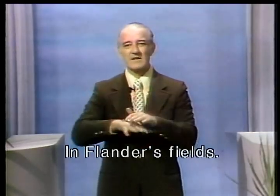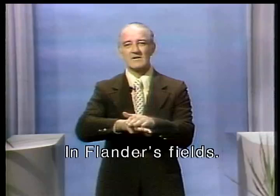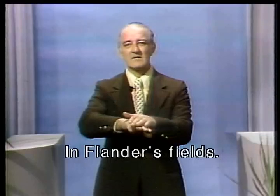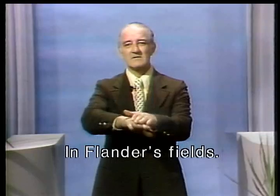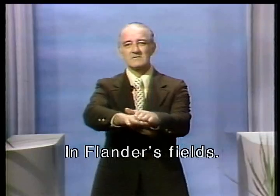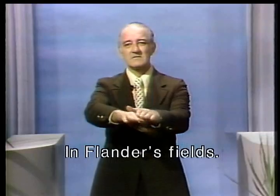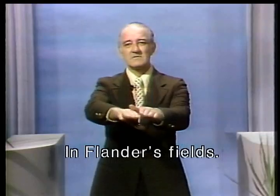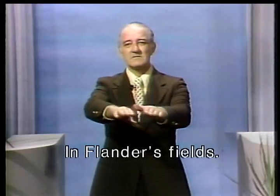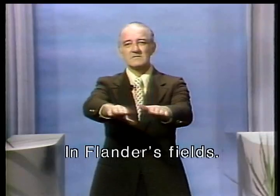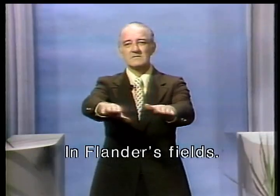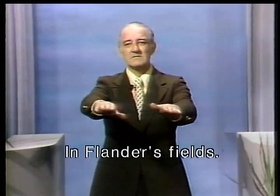fields.